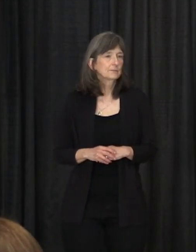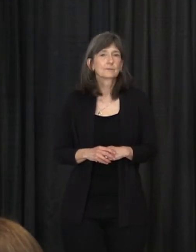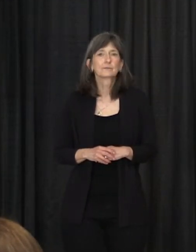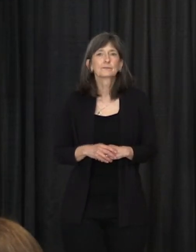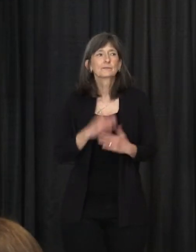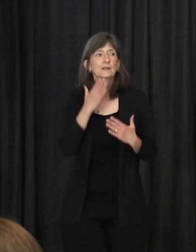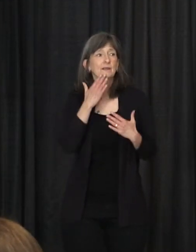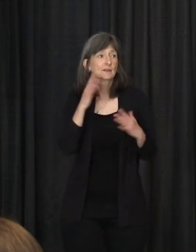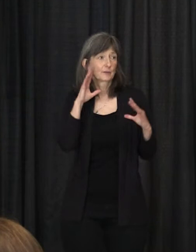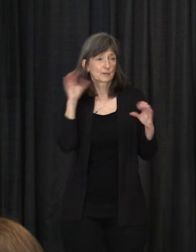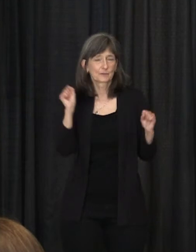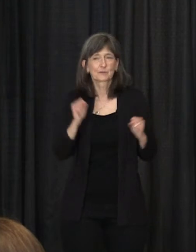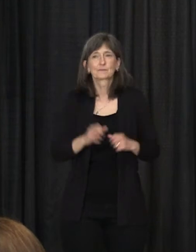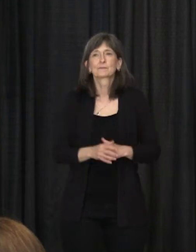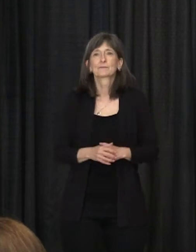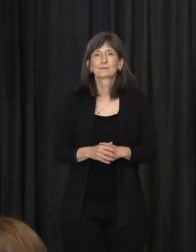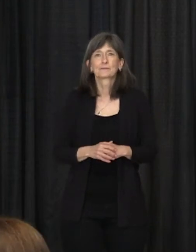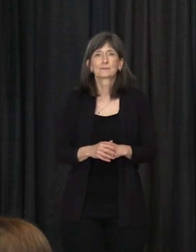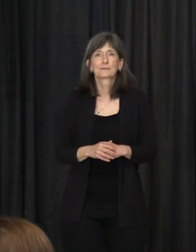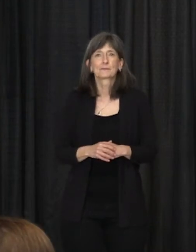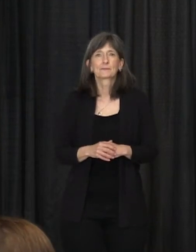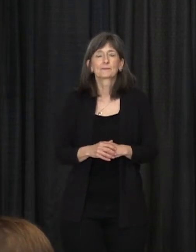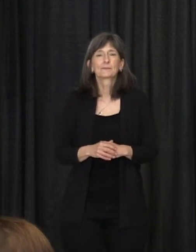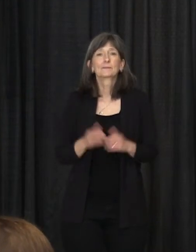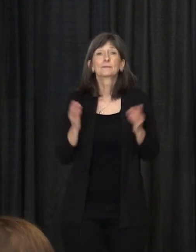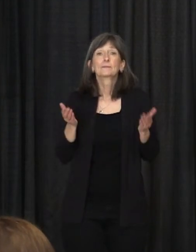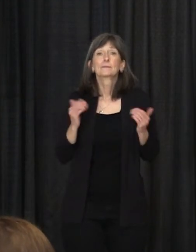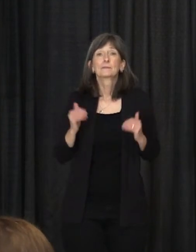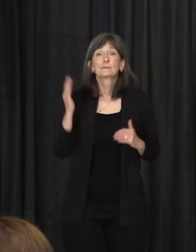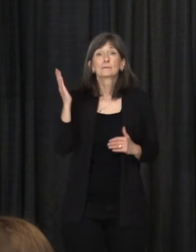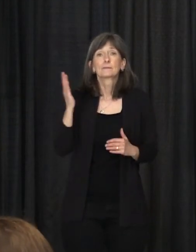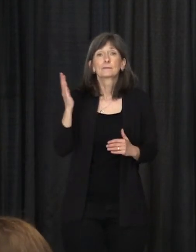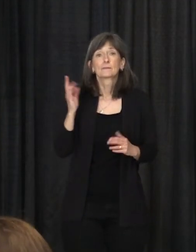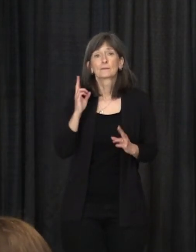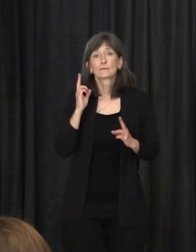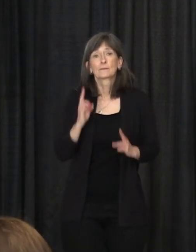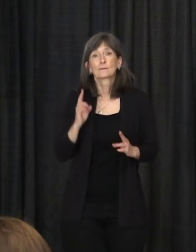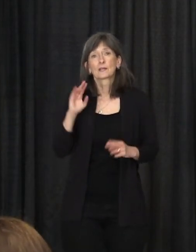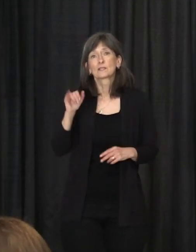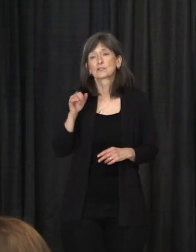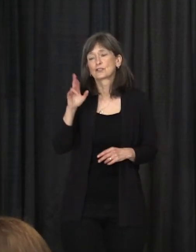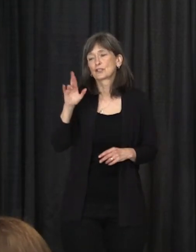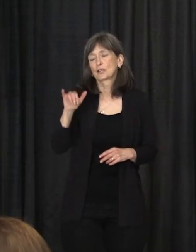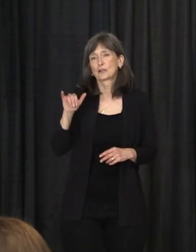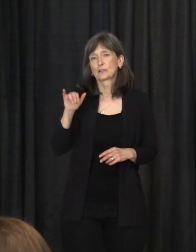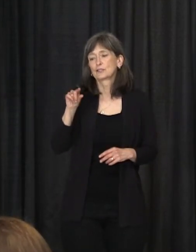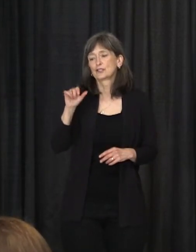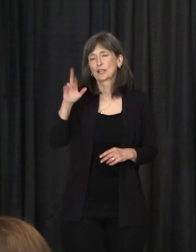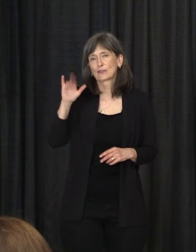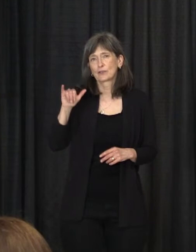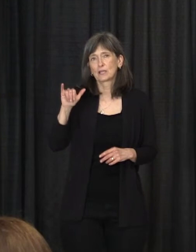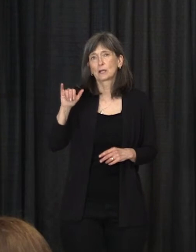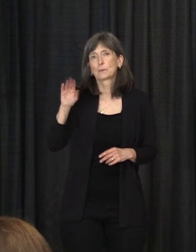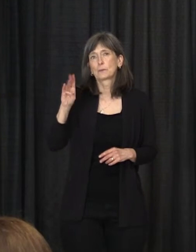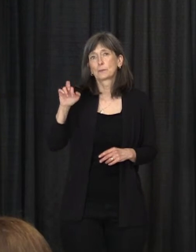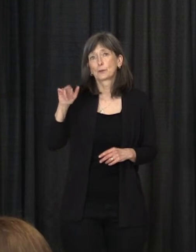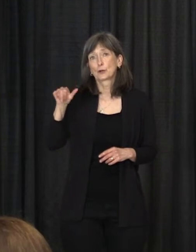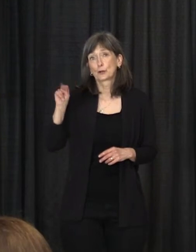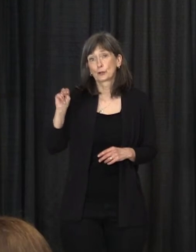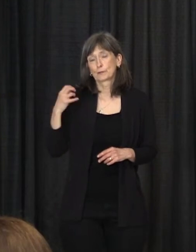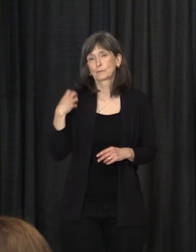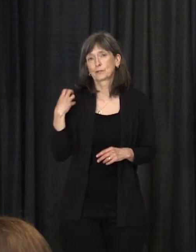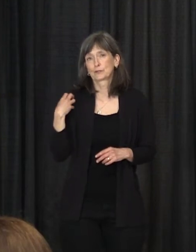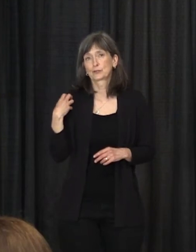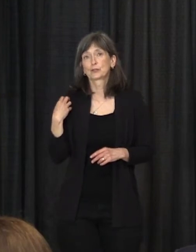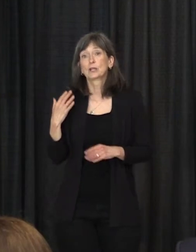Thank you very much, Premier Furey. Our next speaker is the Honourable Jerry Byrne, Minister of Immigration, Population